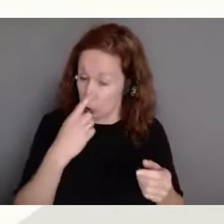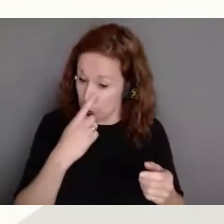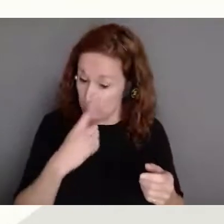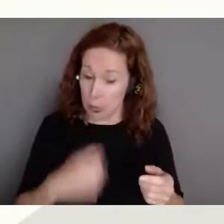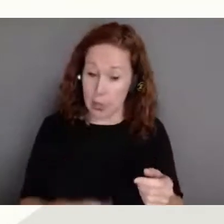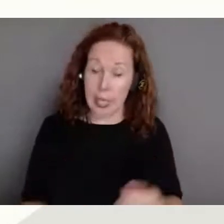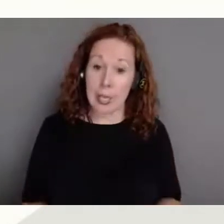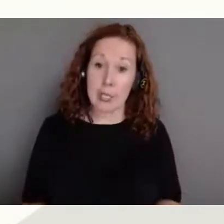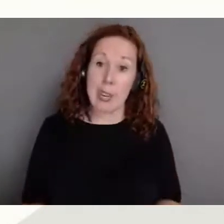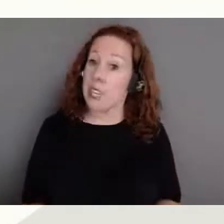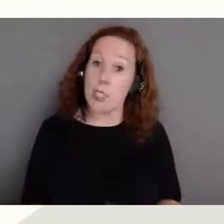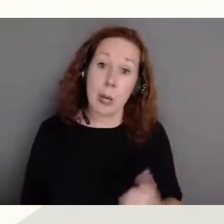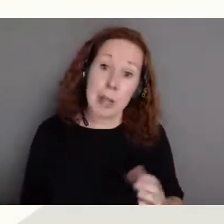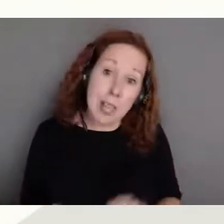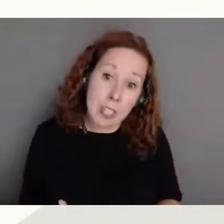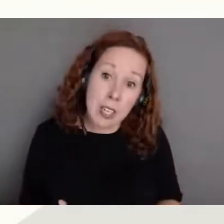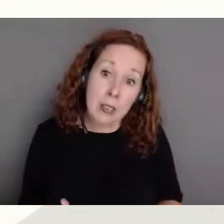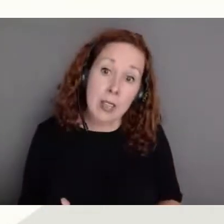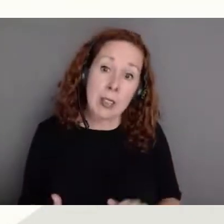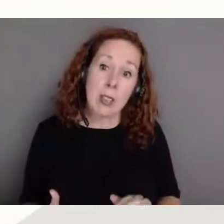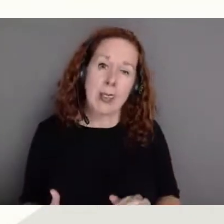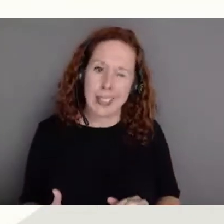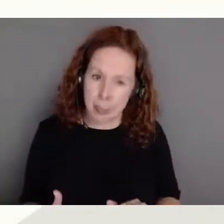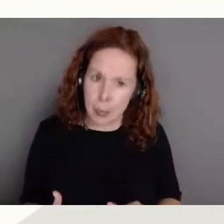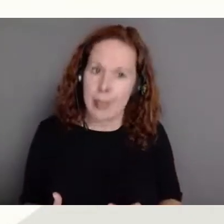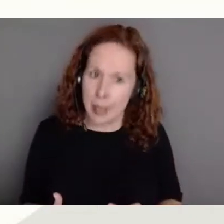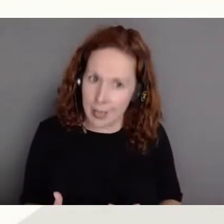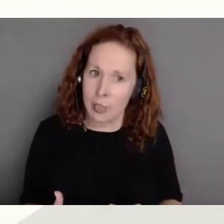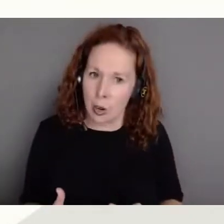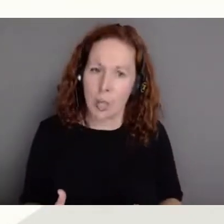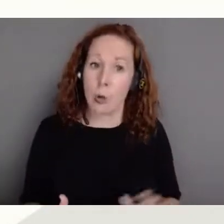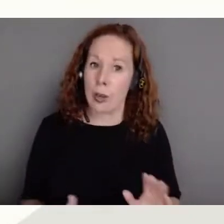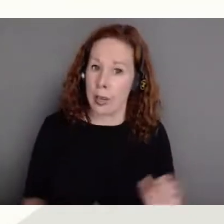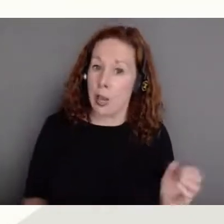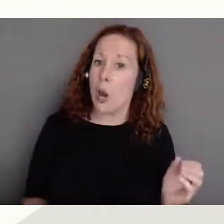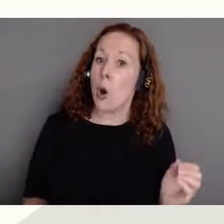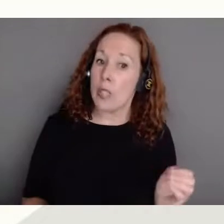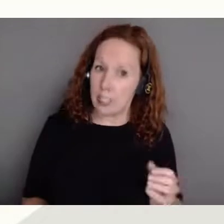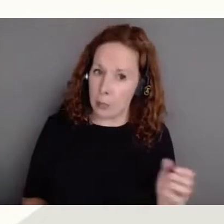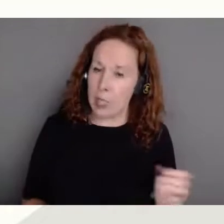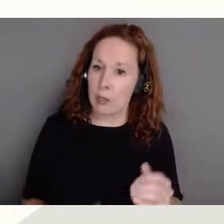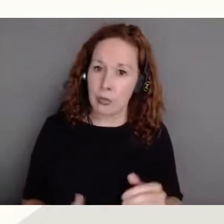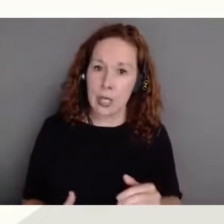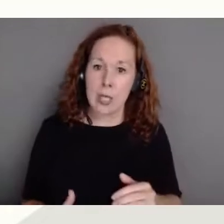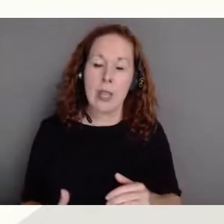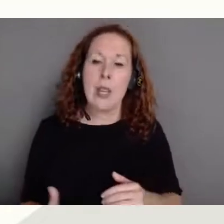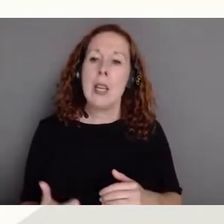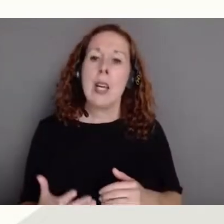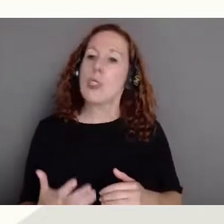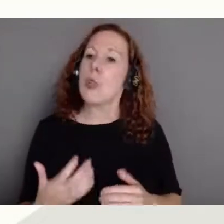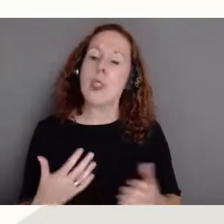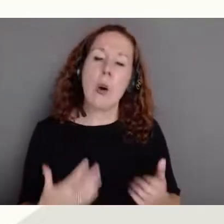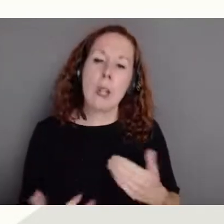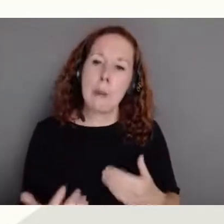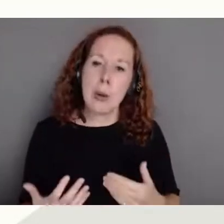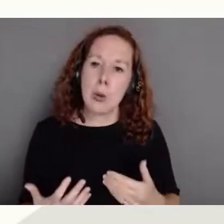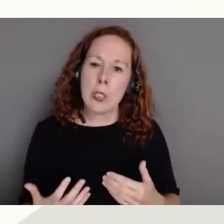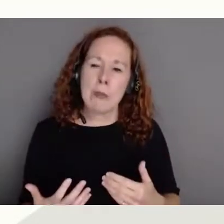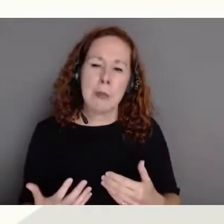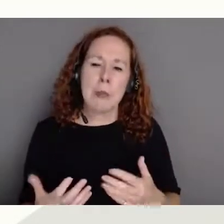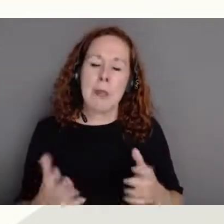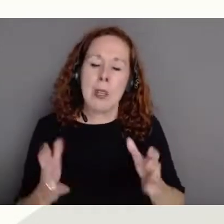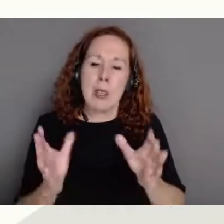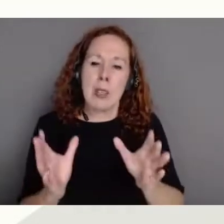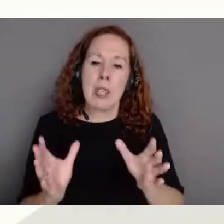co interpreter is making sure I'm catching everything, giving me the head nod, Oh, or like, smart. or Yeah. giving me the feed. So, it's all